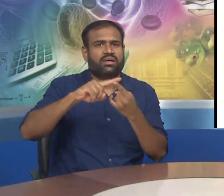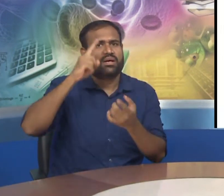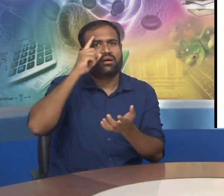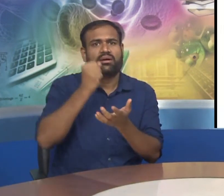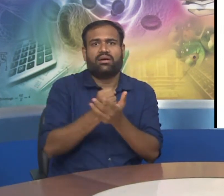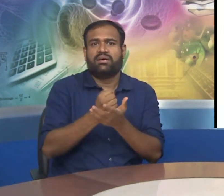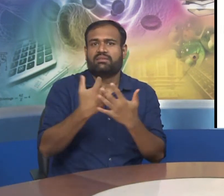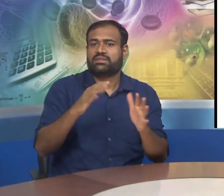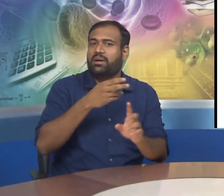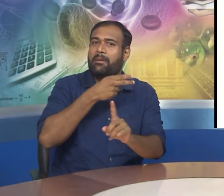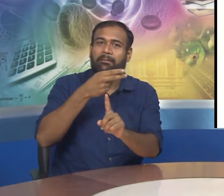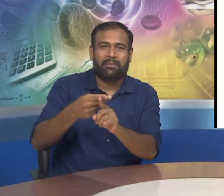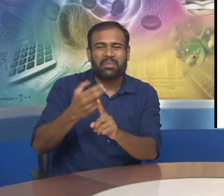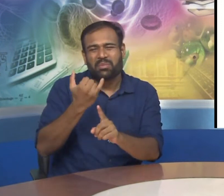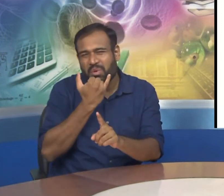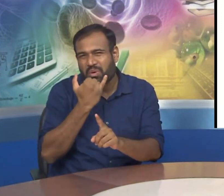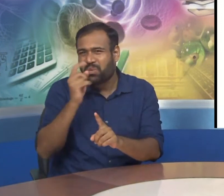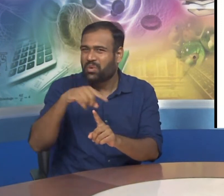of the high courts.